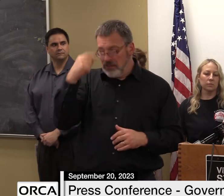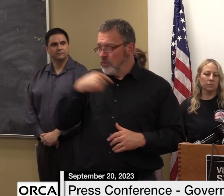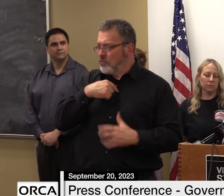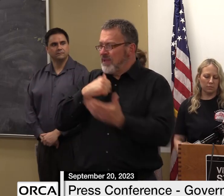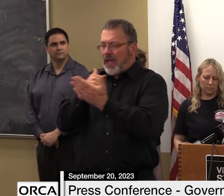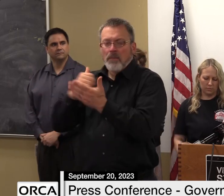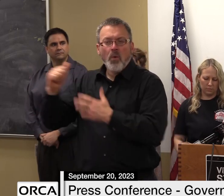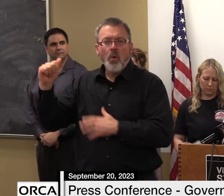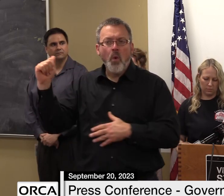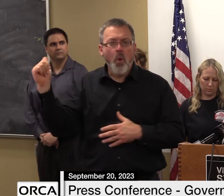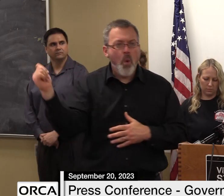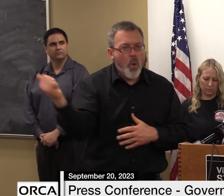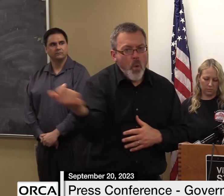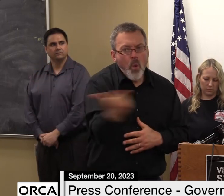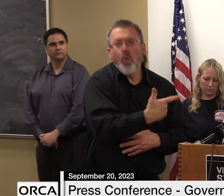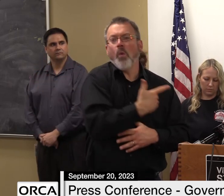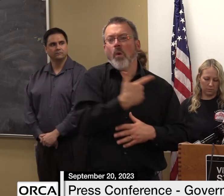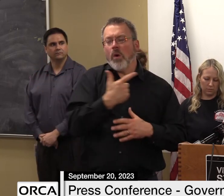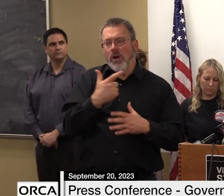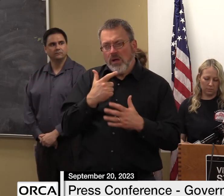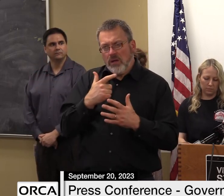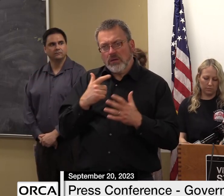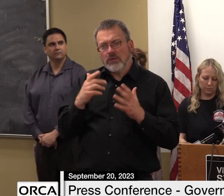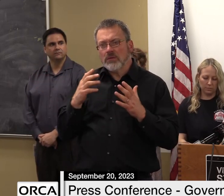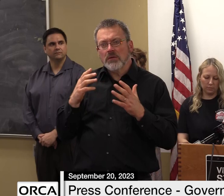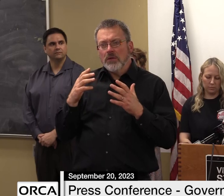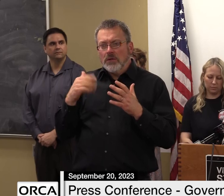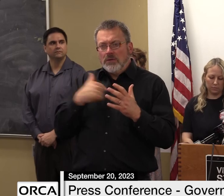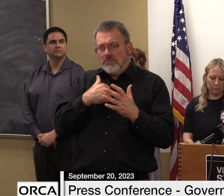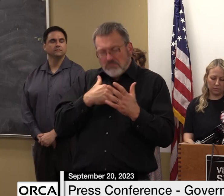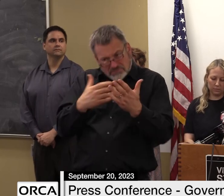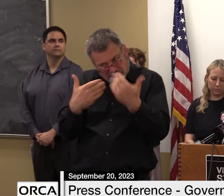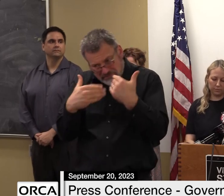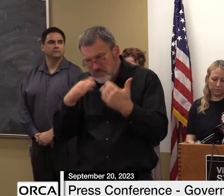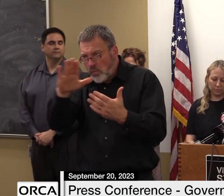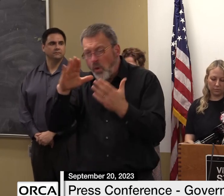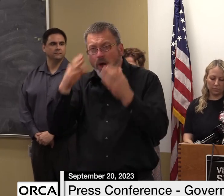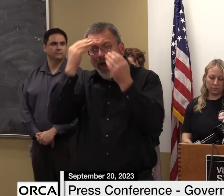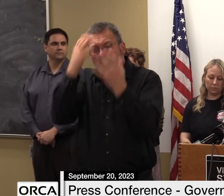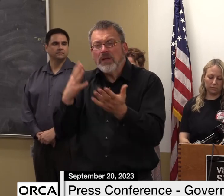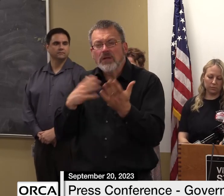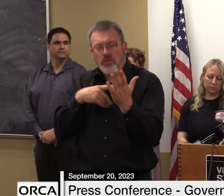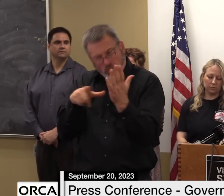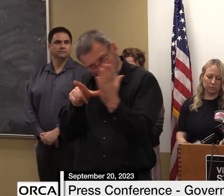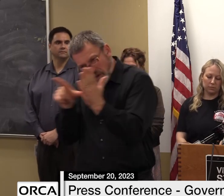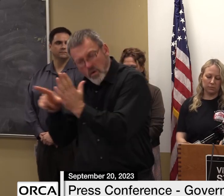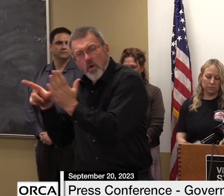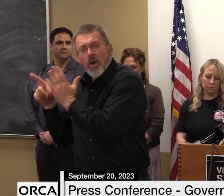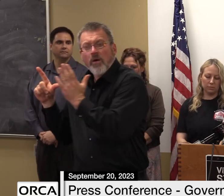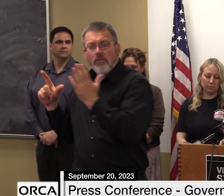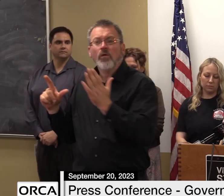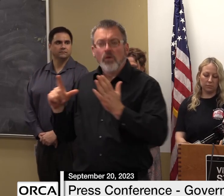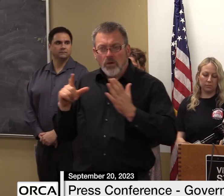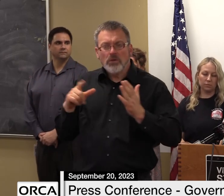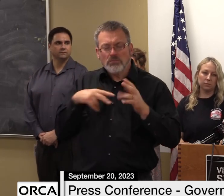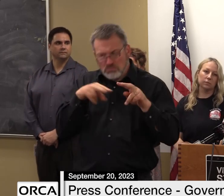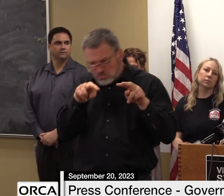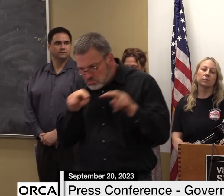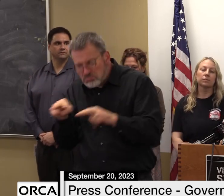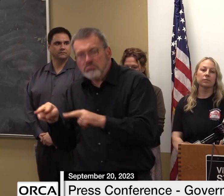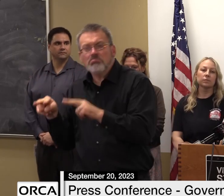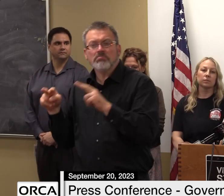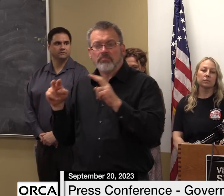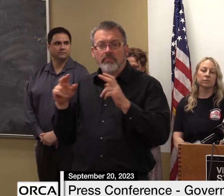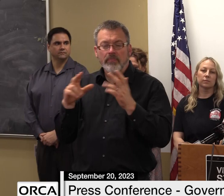to assist you. We went over the information he would need to submit to FEMA to get assistance. After all the